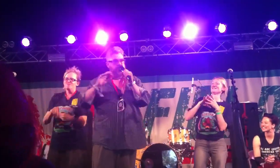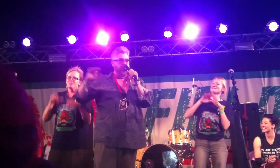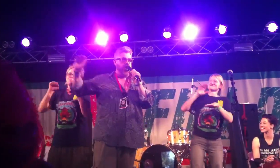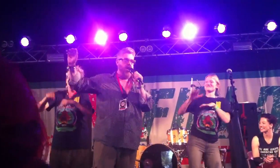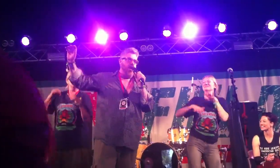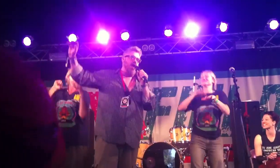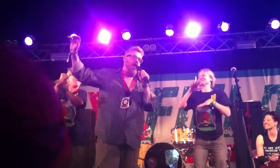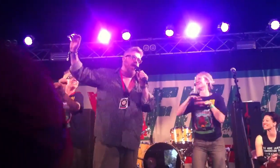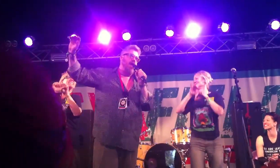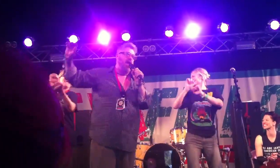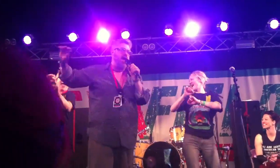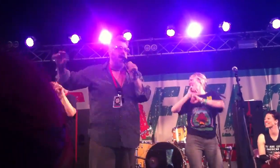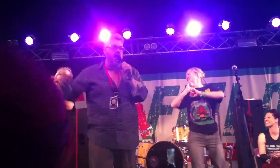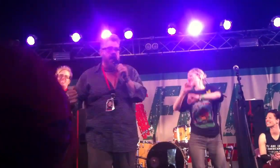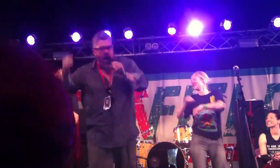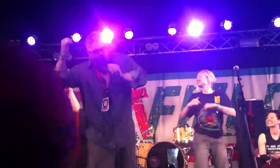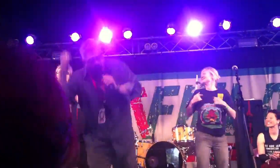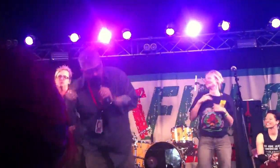Bestiality.